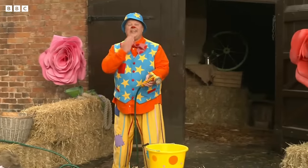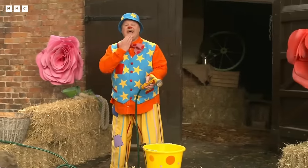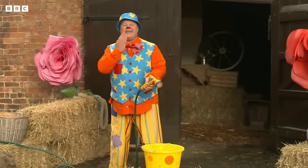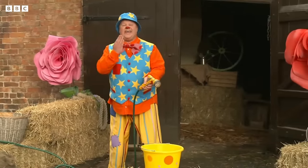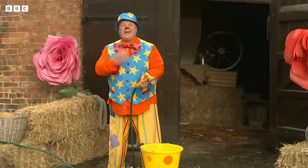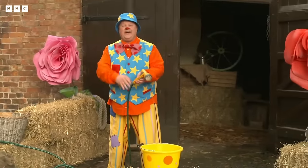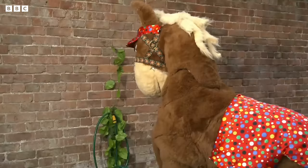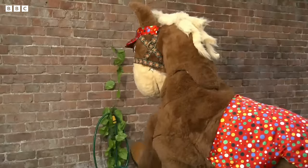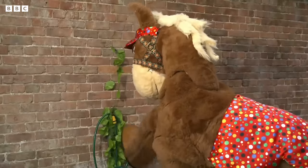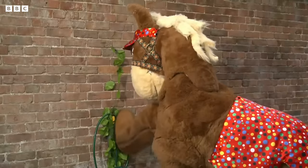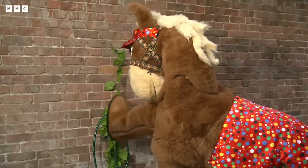Thank you!